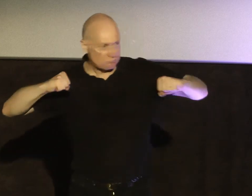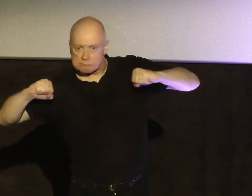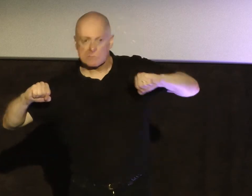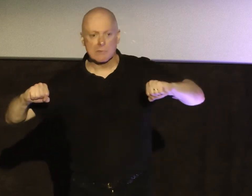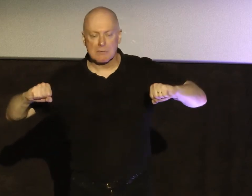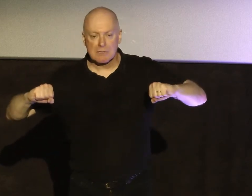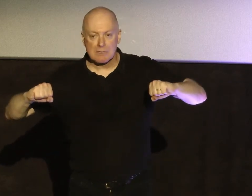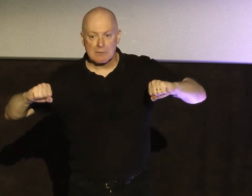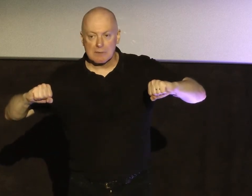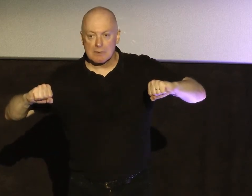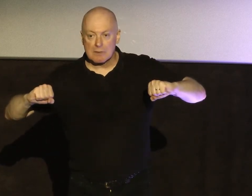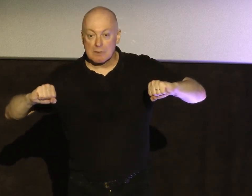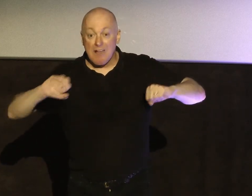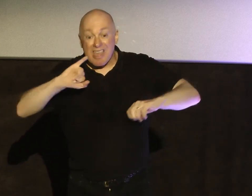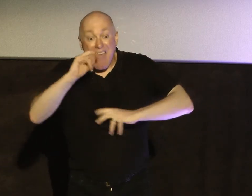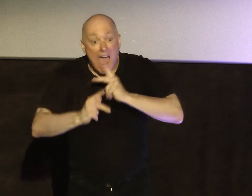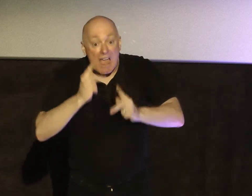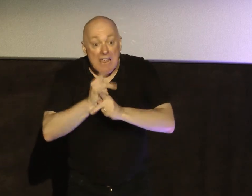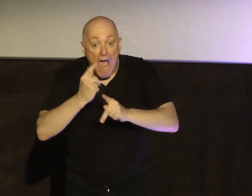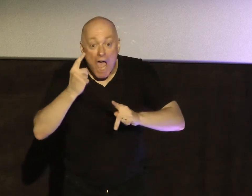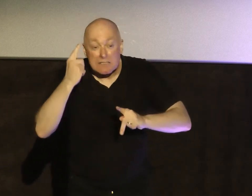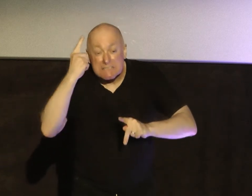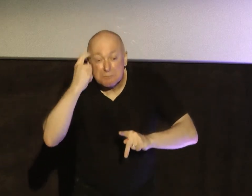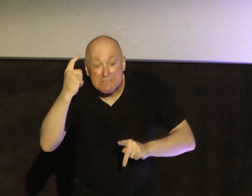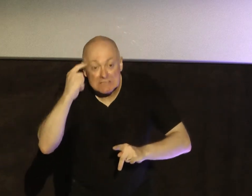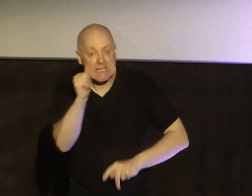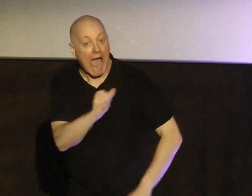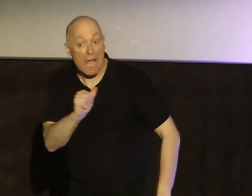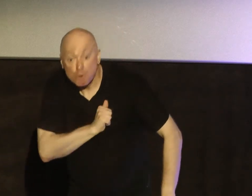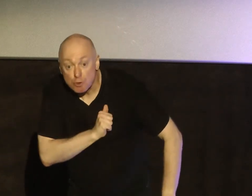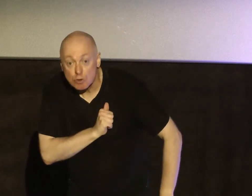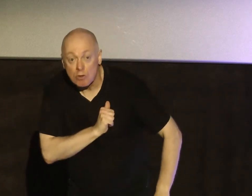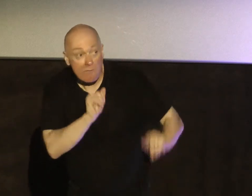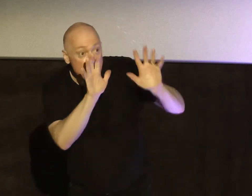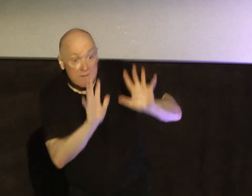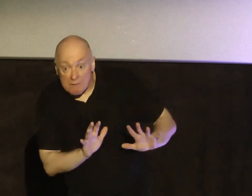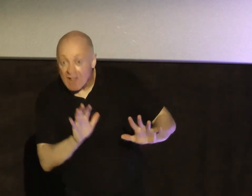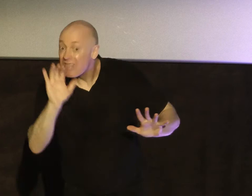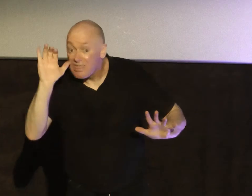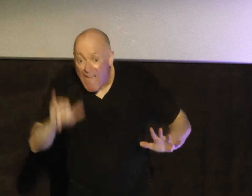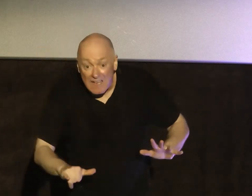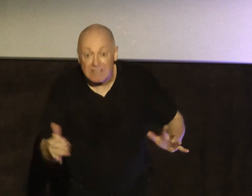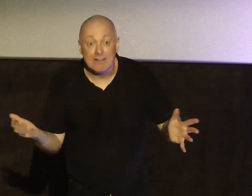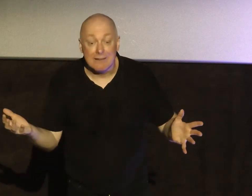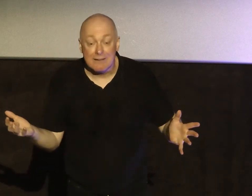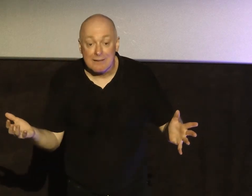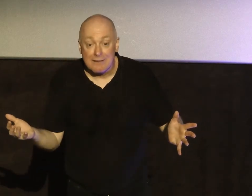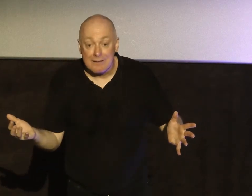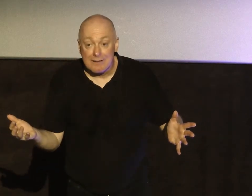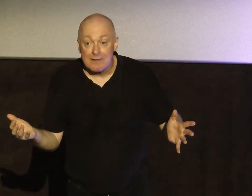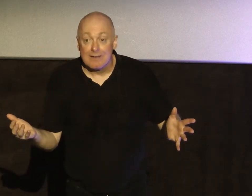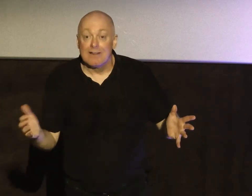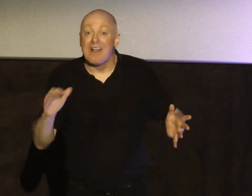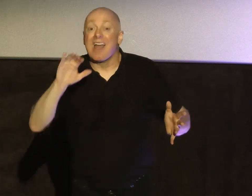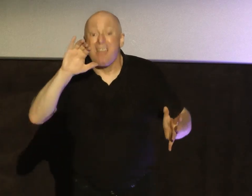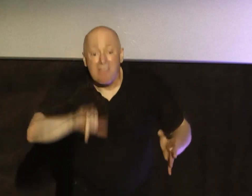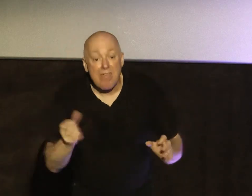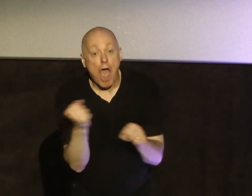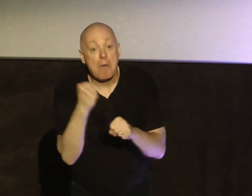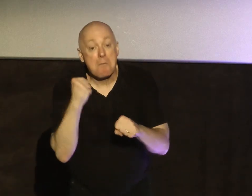That kind of suspicious attitude and fear, it's what makes relationships so